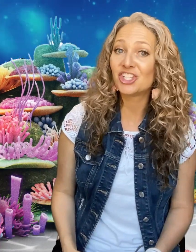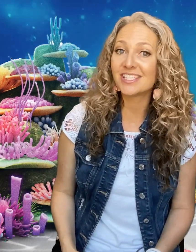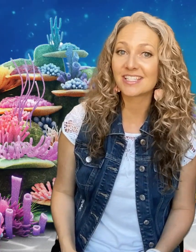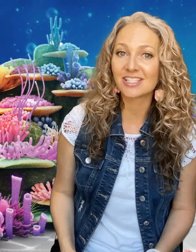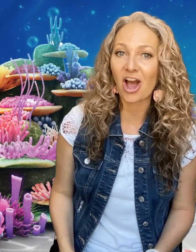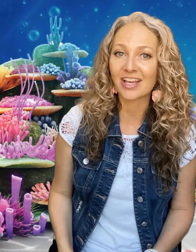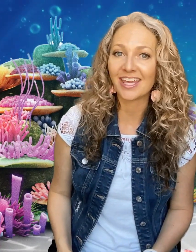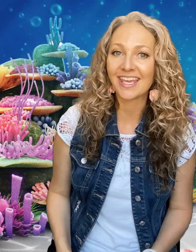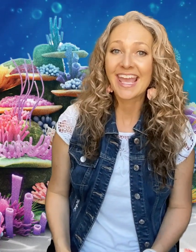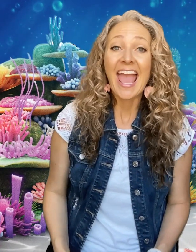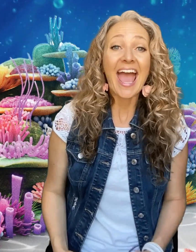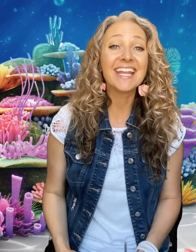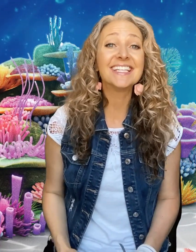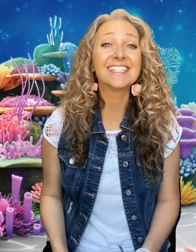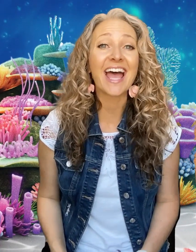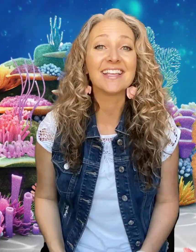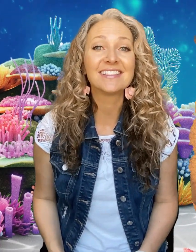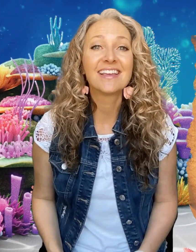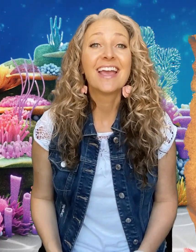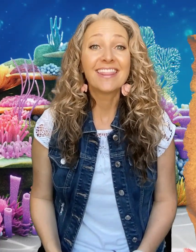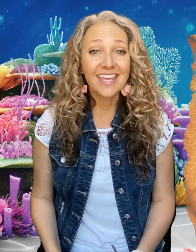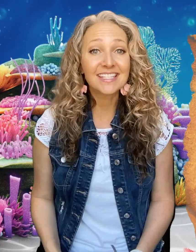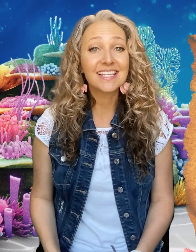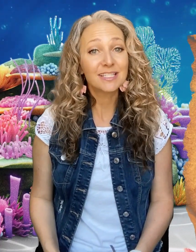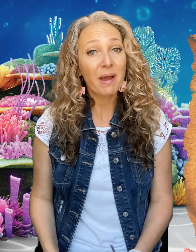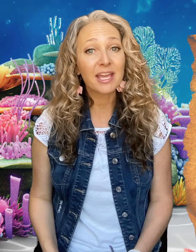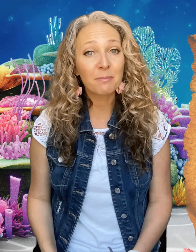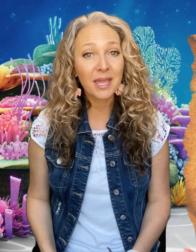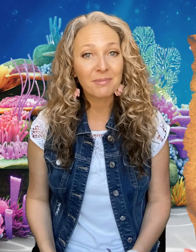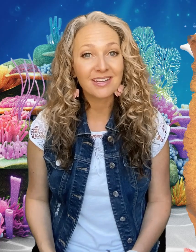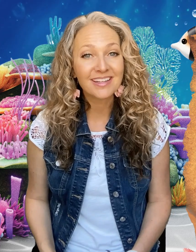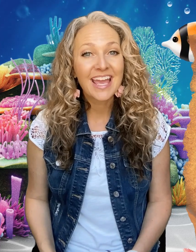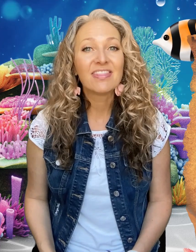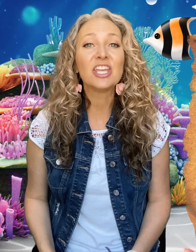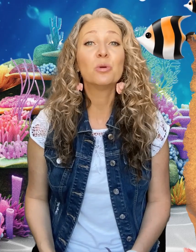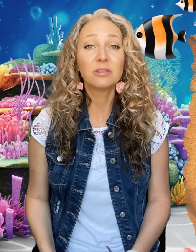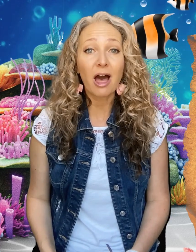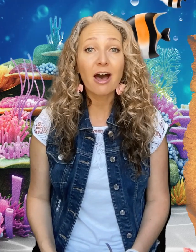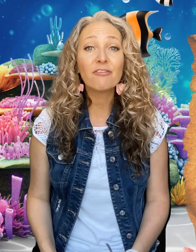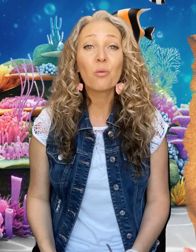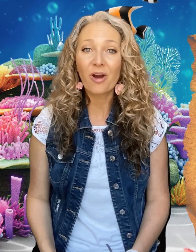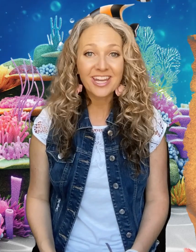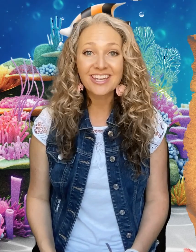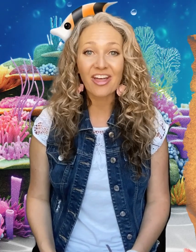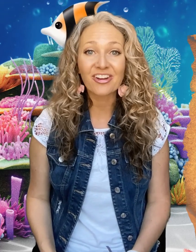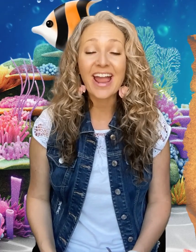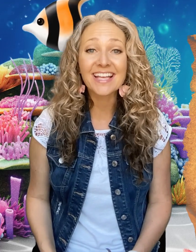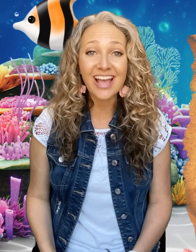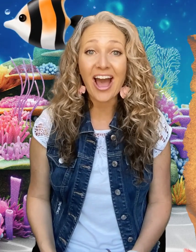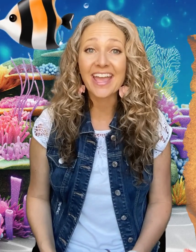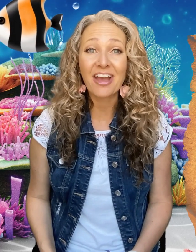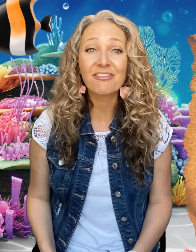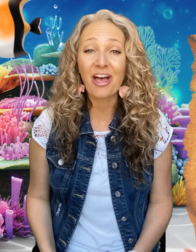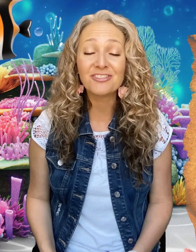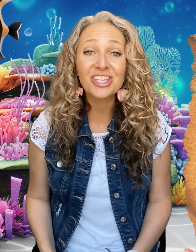Jesus talking, and he says, "This is my commandment, that you love one another as I have loved